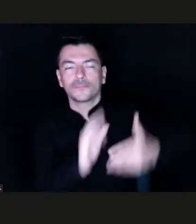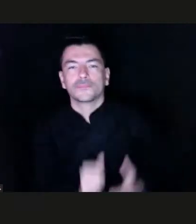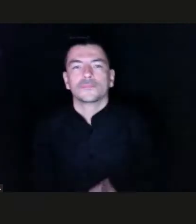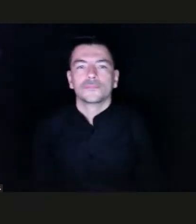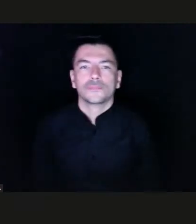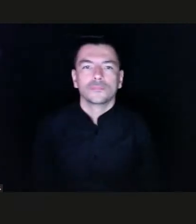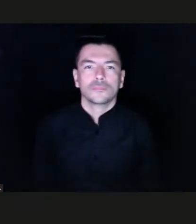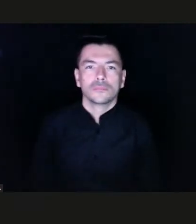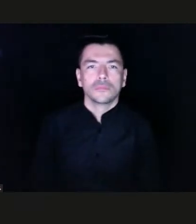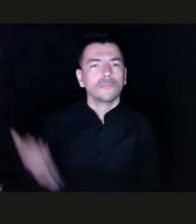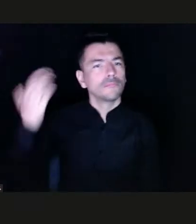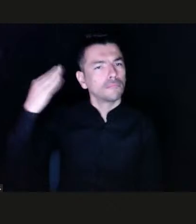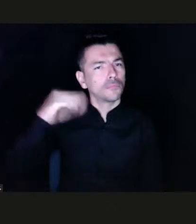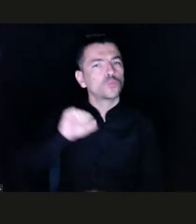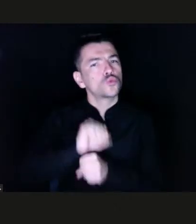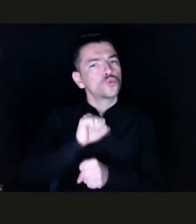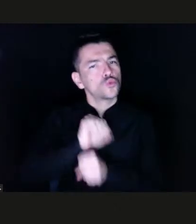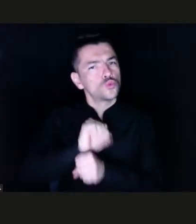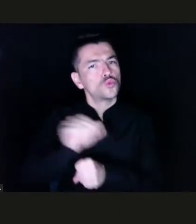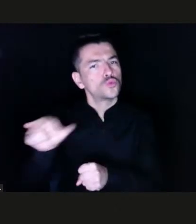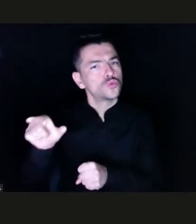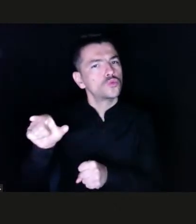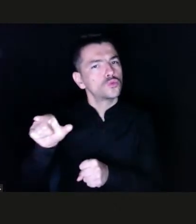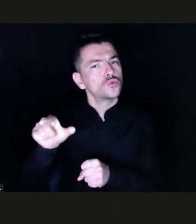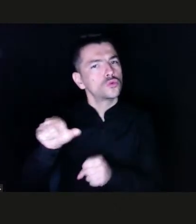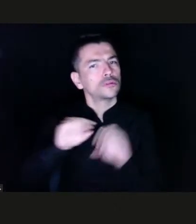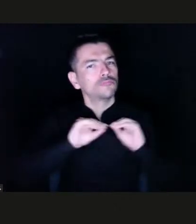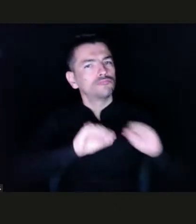Castillo Astudillo.